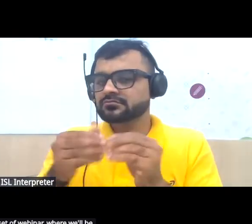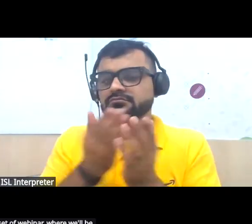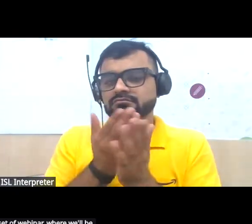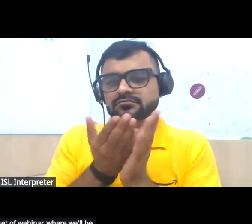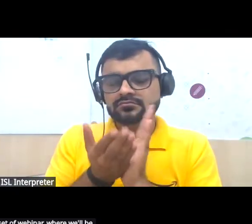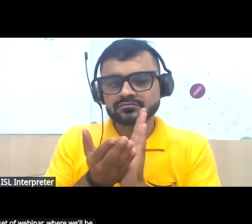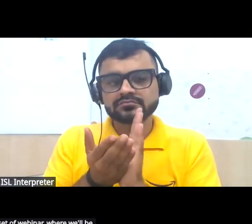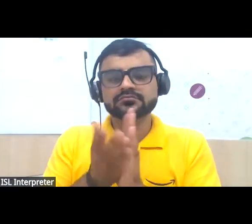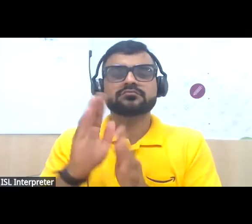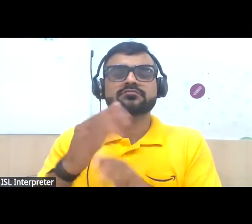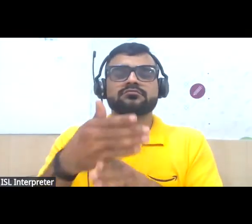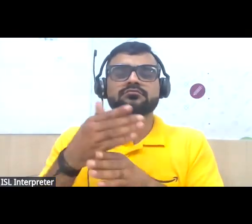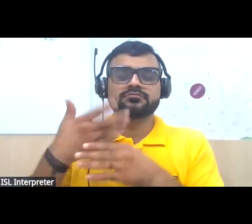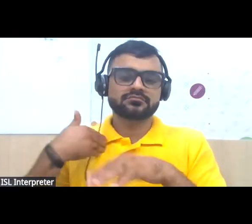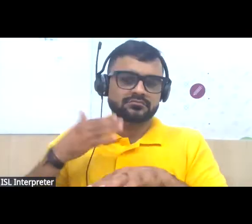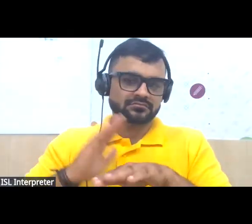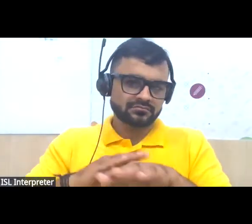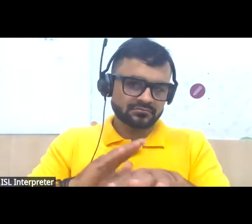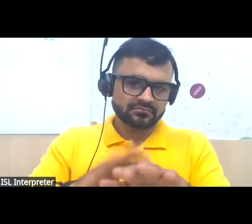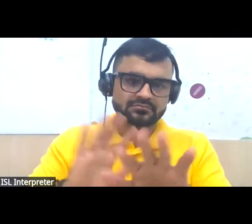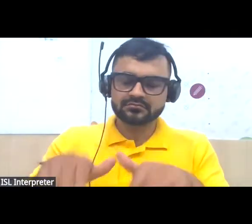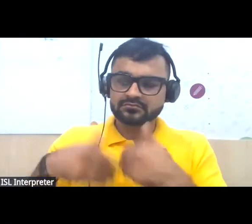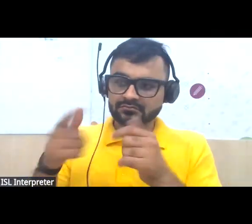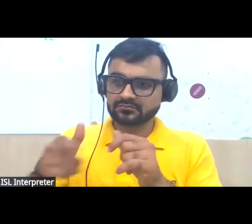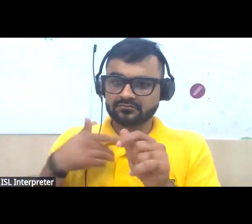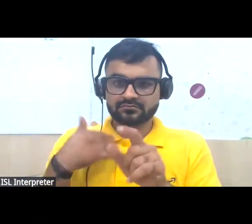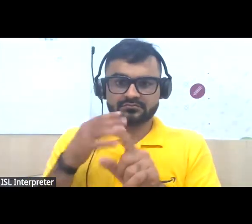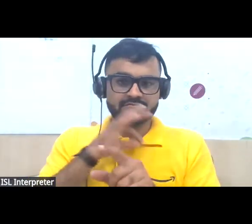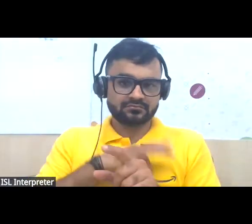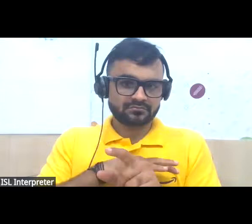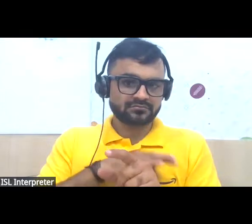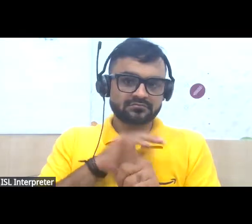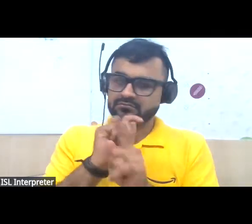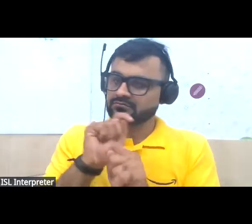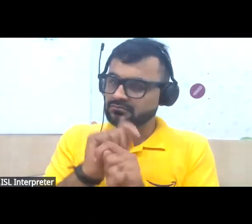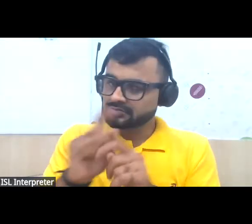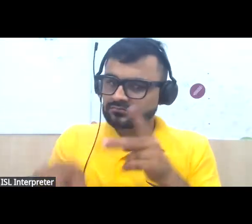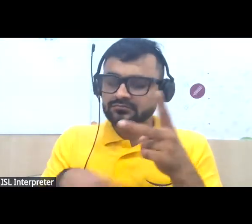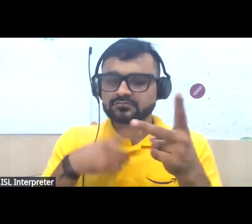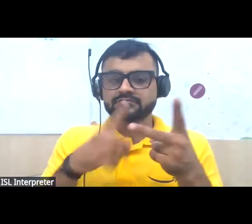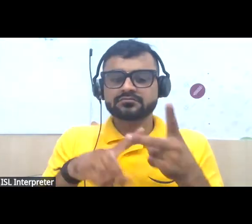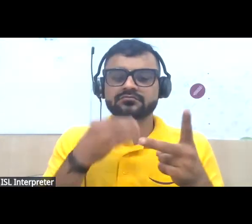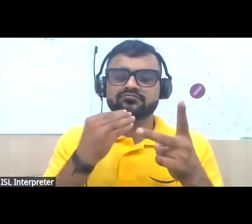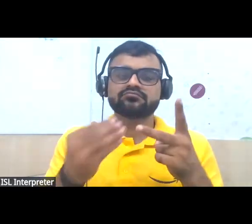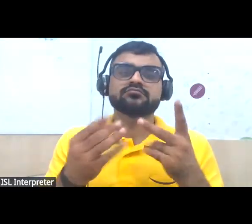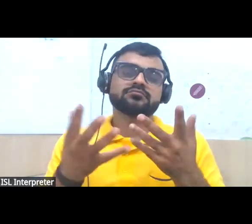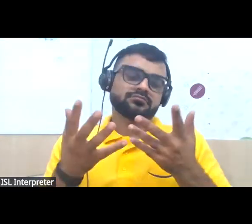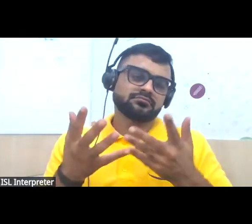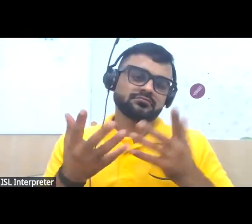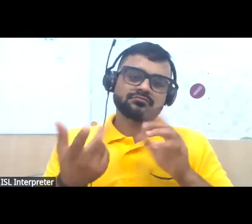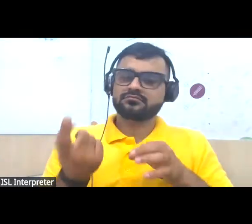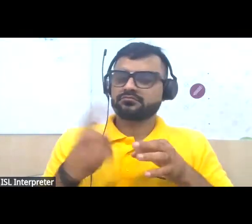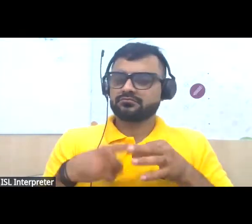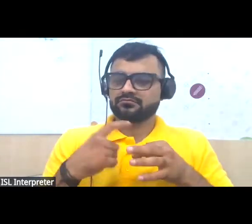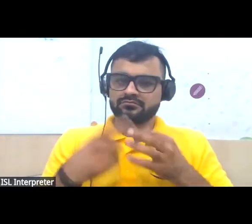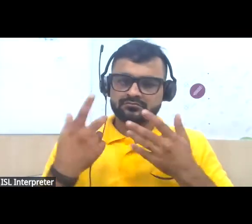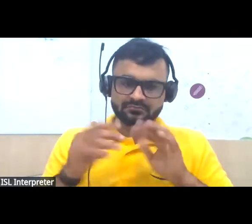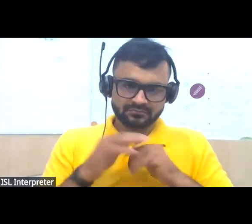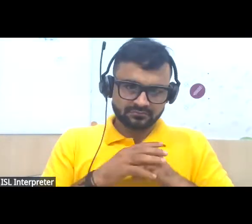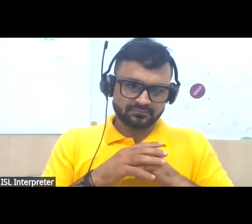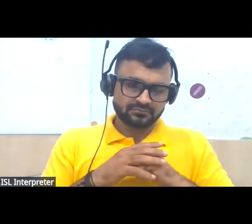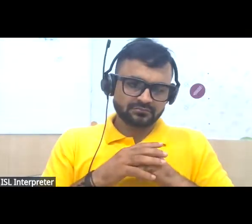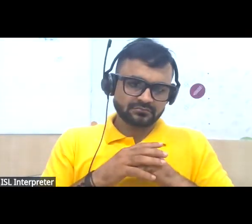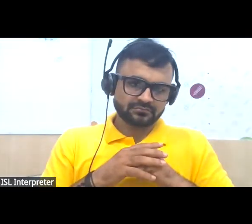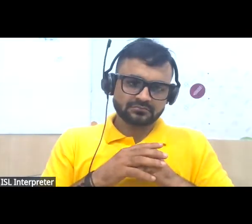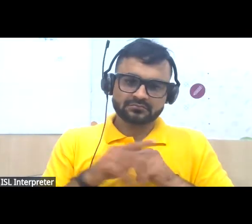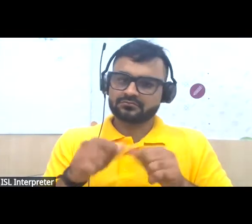categories to share their experiences and how they have benefited from the awards. So please do join in.